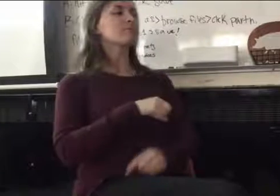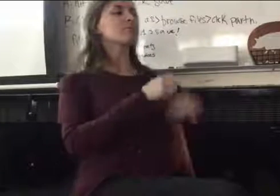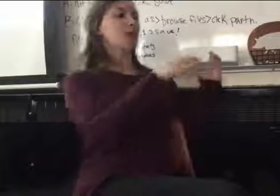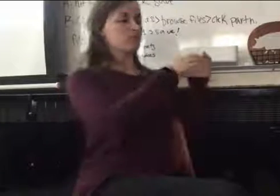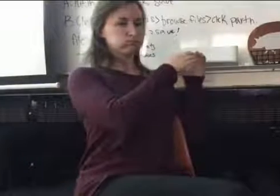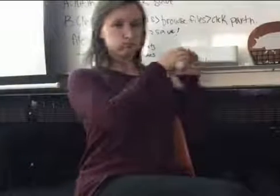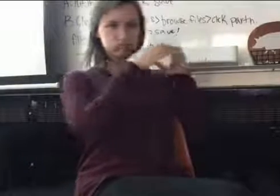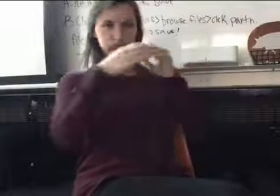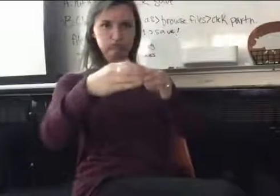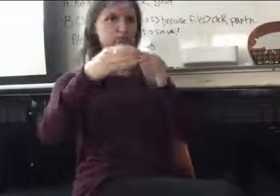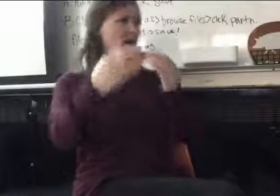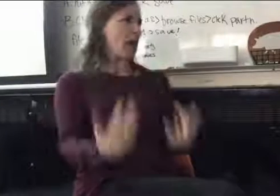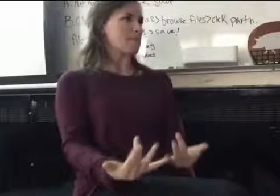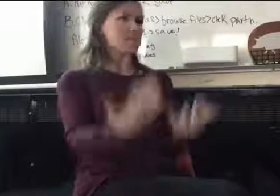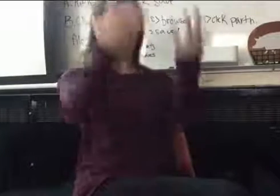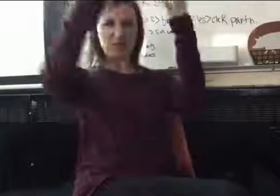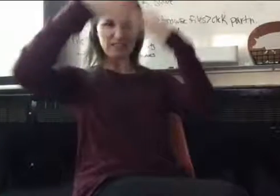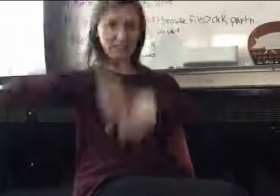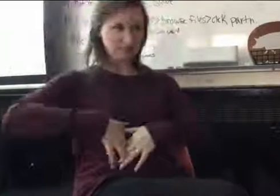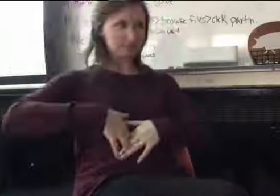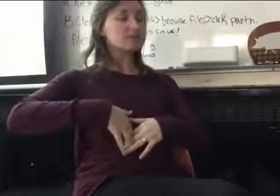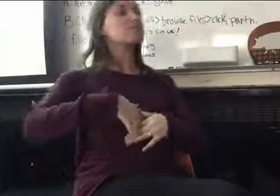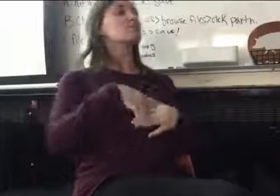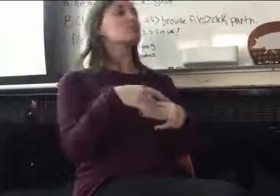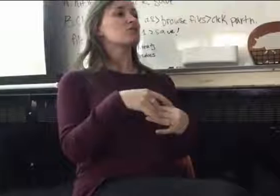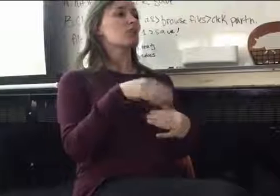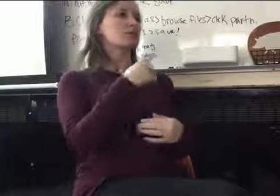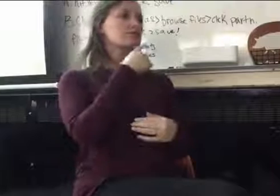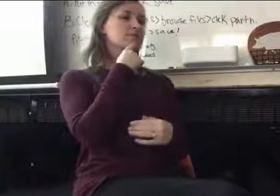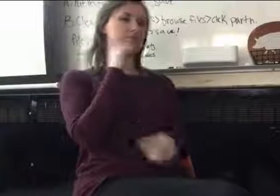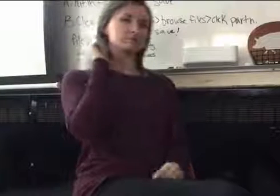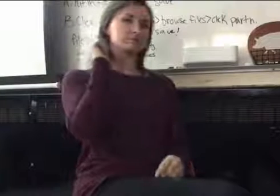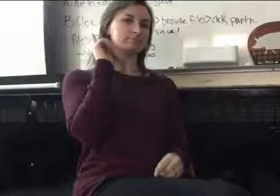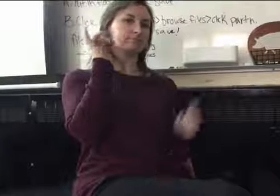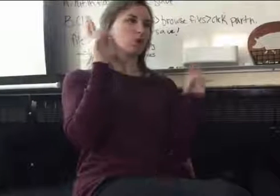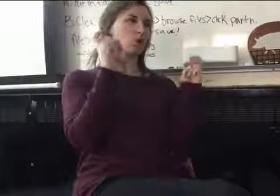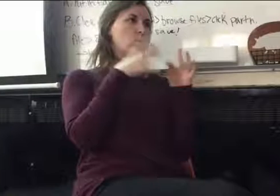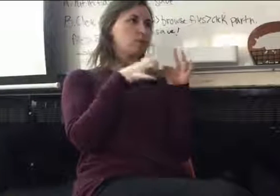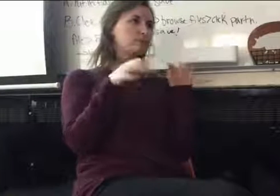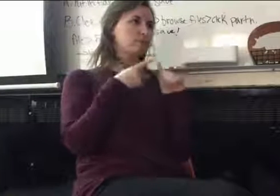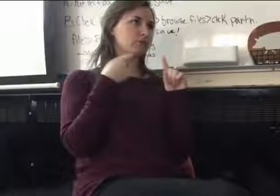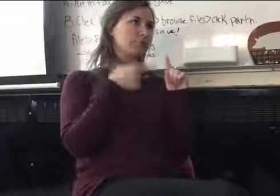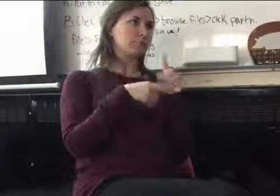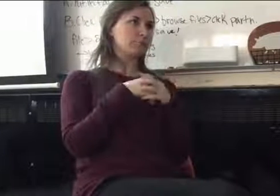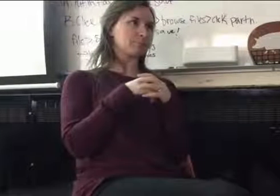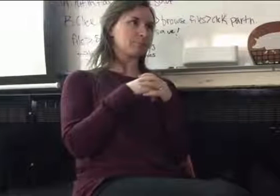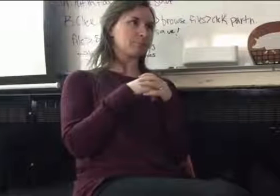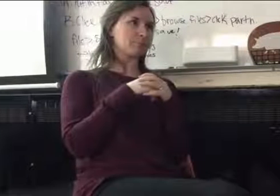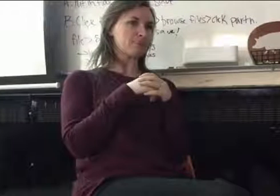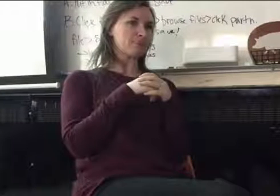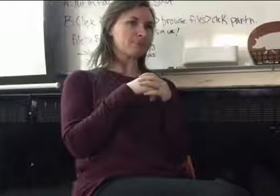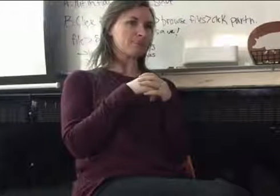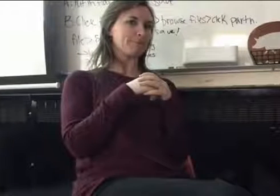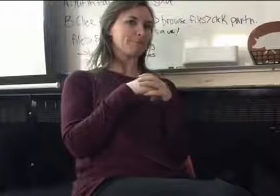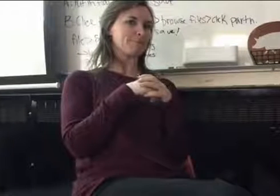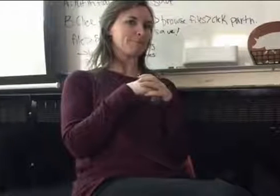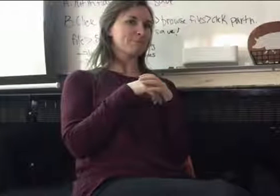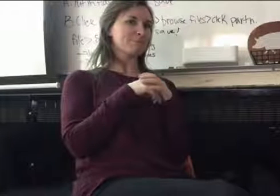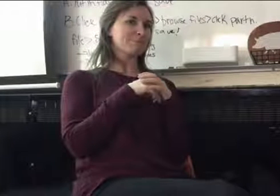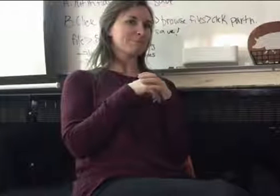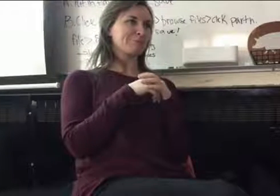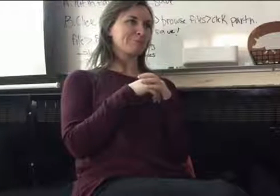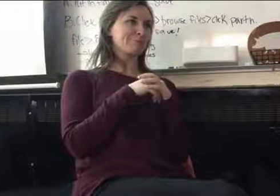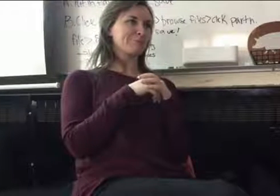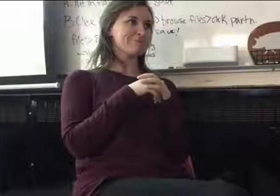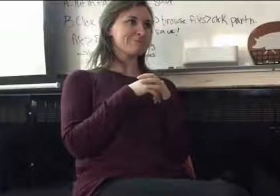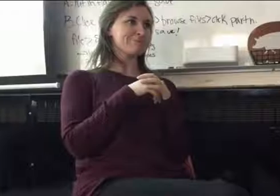to the ground. This is one statement that he said, war is cruelty, there is no use trying to reform it. The crueler it is, the sooner it will be over.